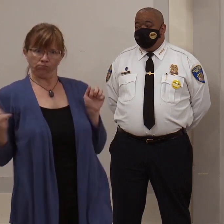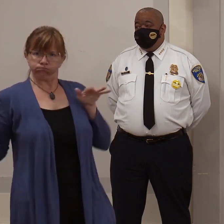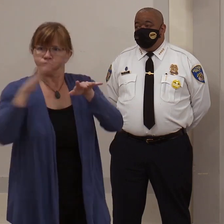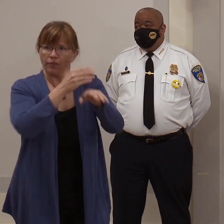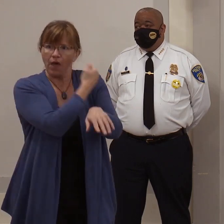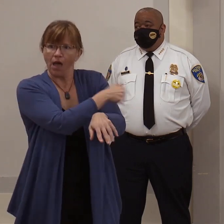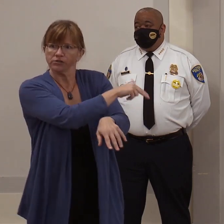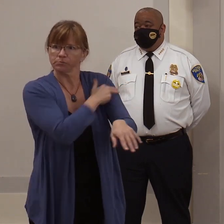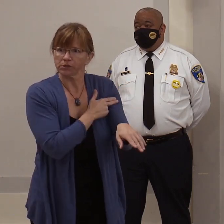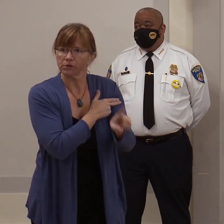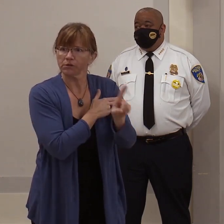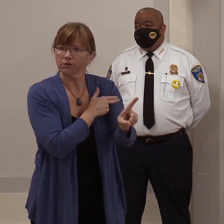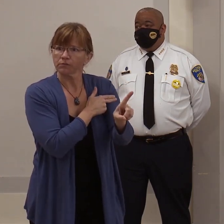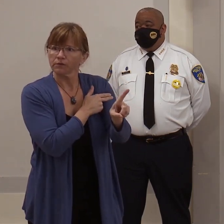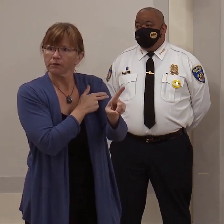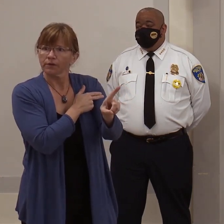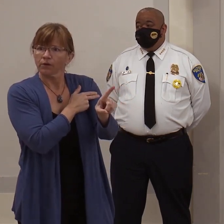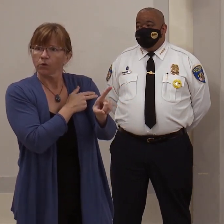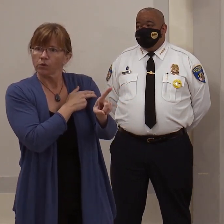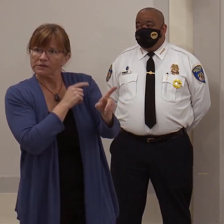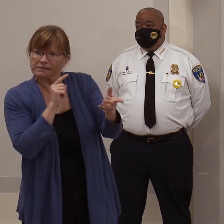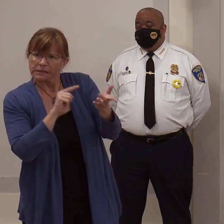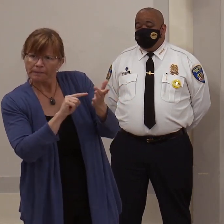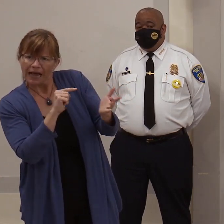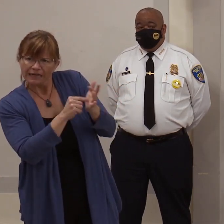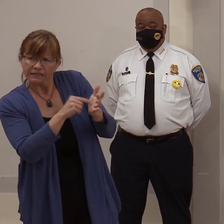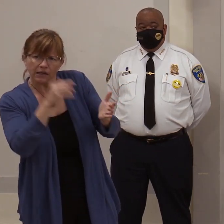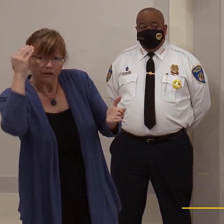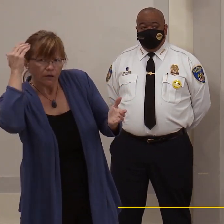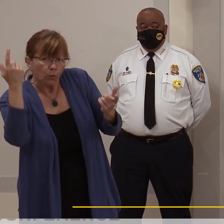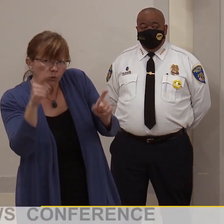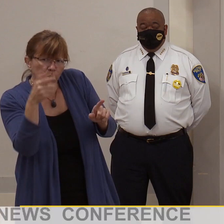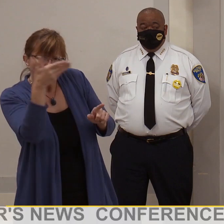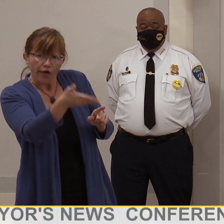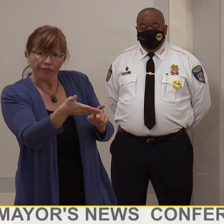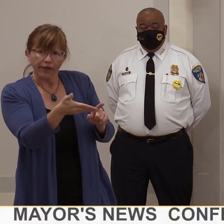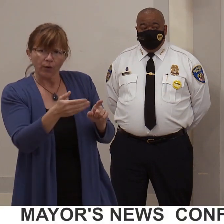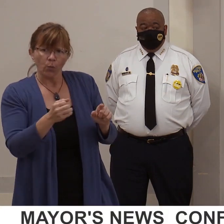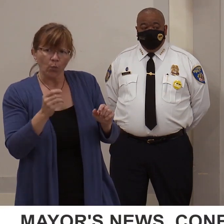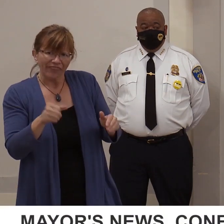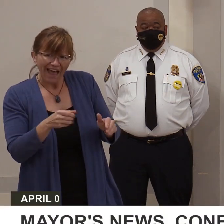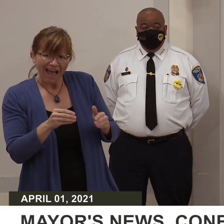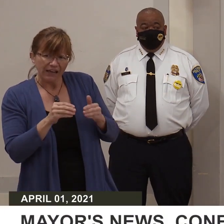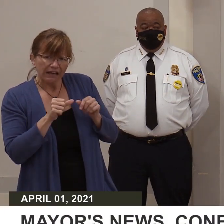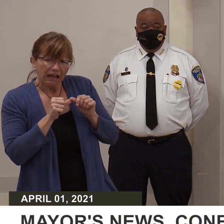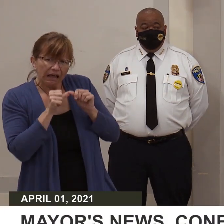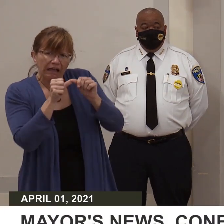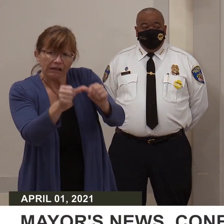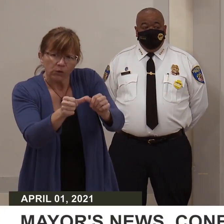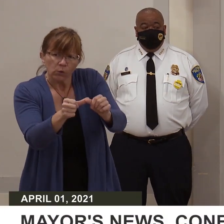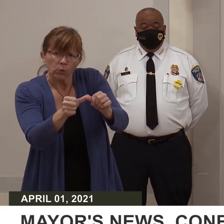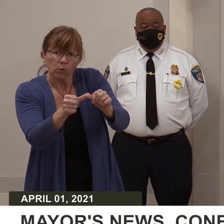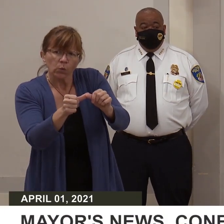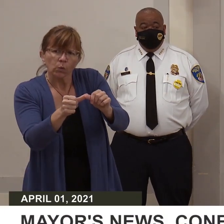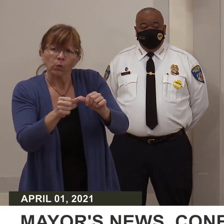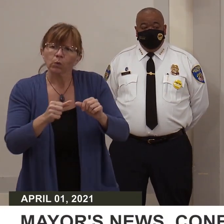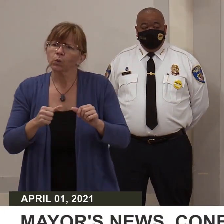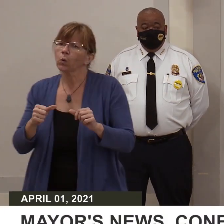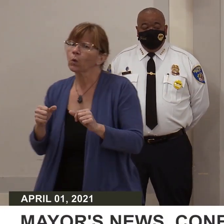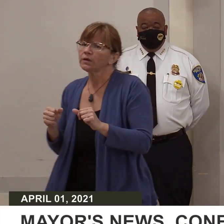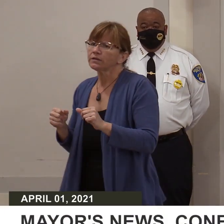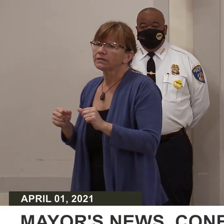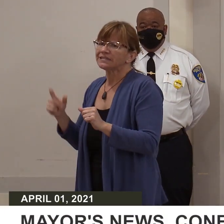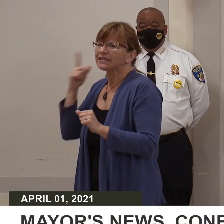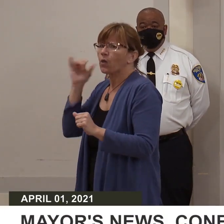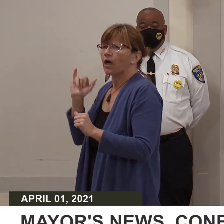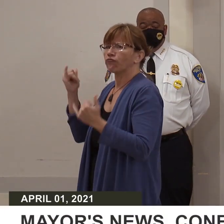be able to handle what is to come? And so in talking to colleagues, it sounds like they're holding steady,